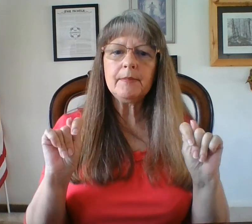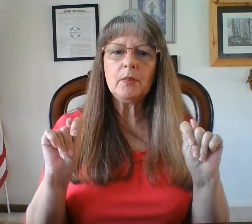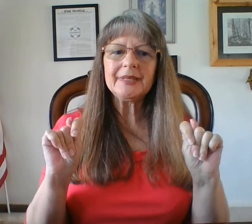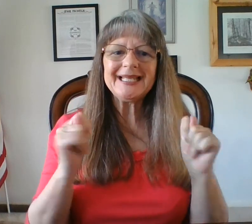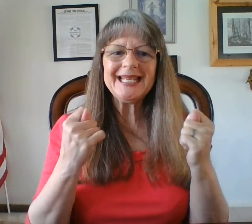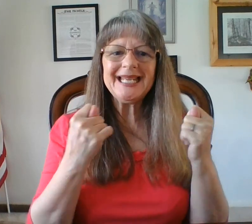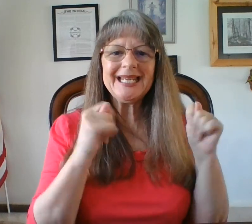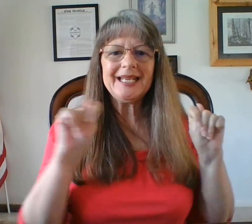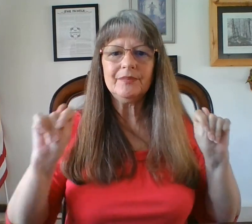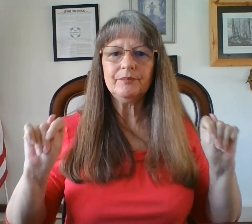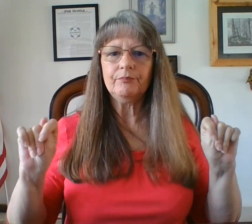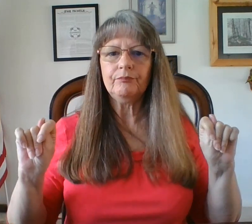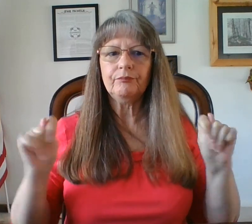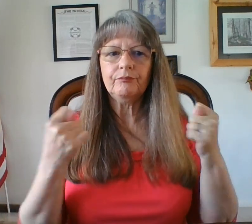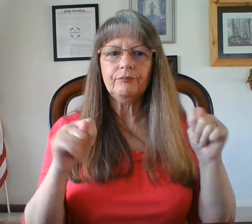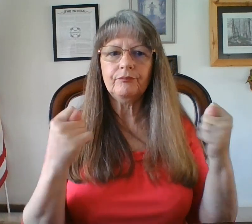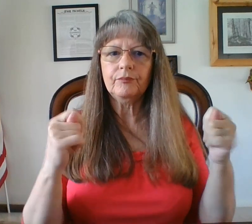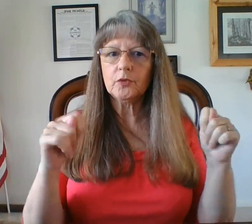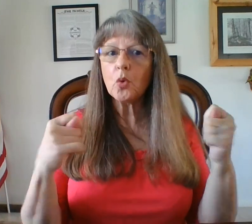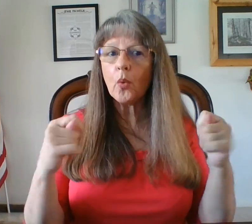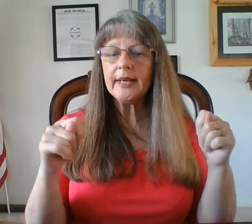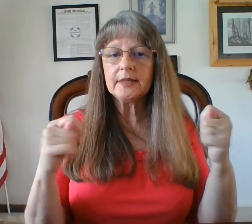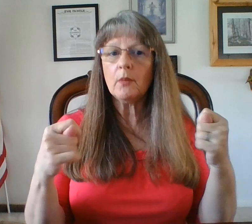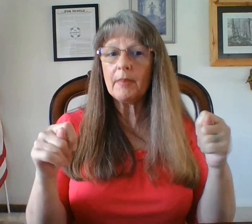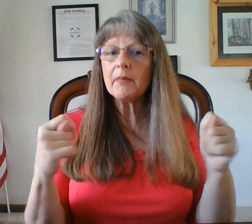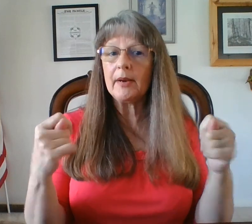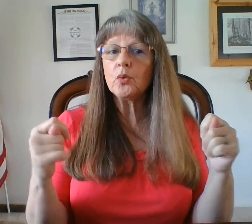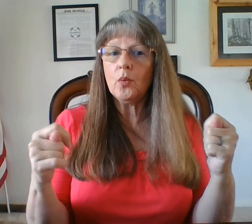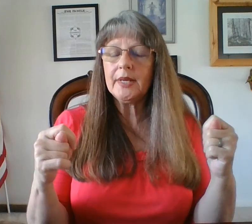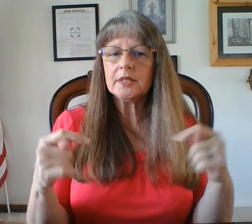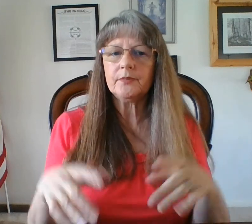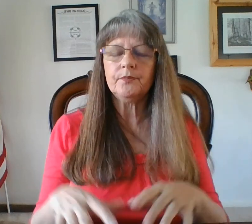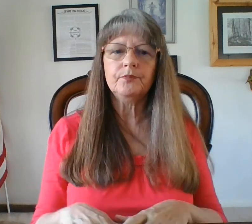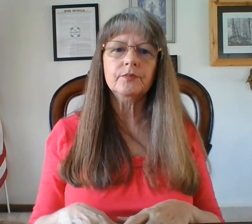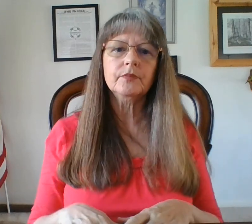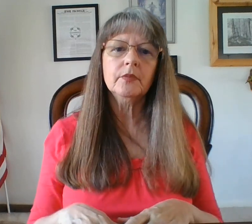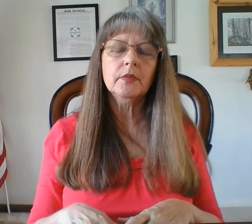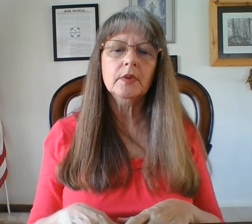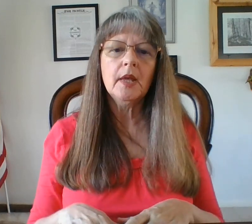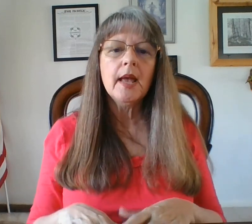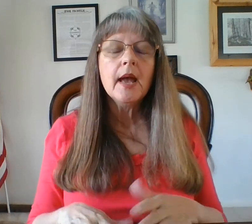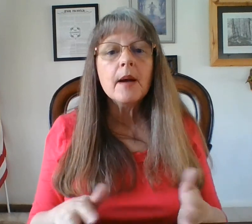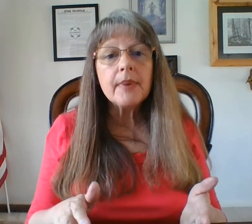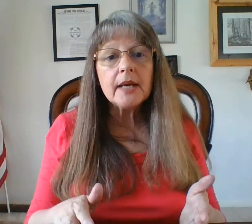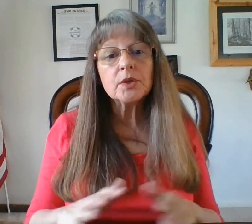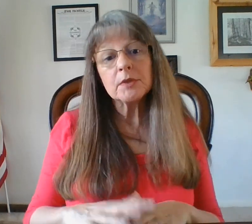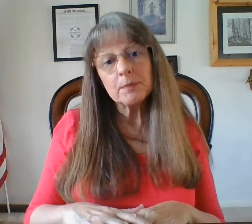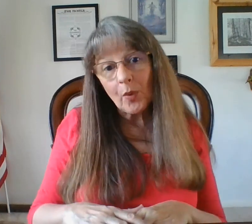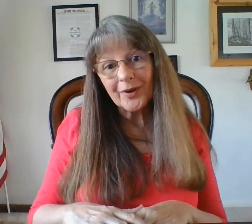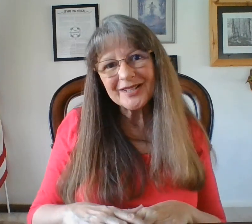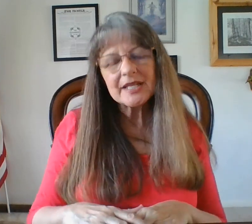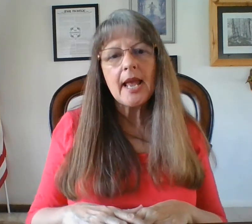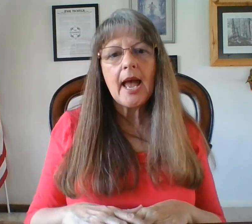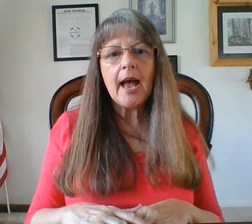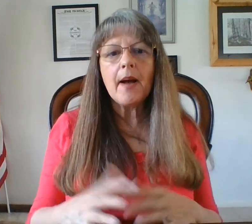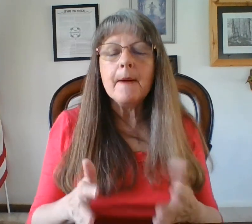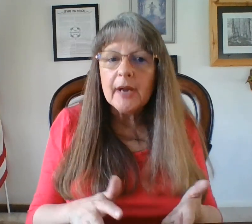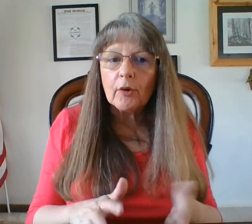but with a T. Toys. I want to play with my toys. But some sports,